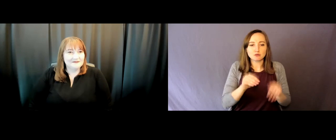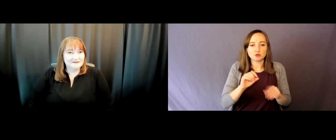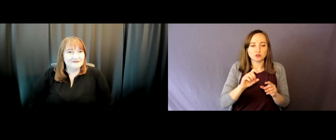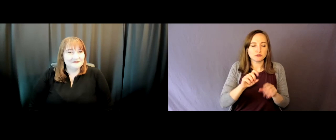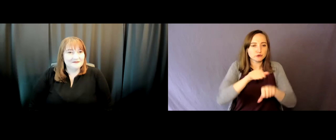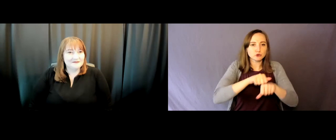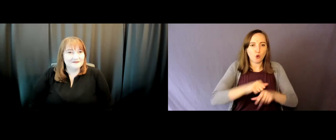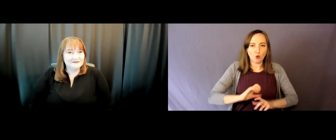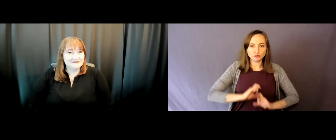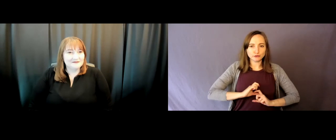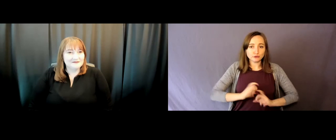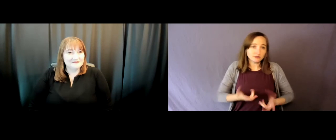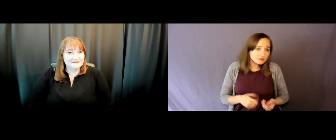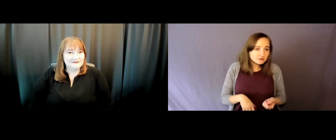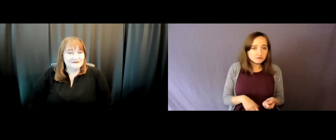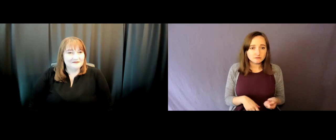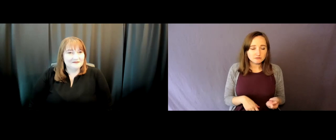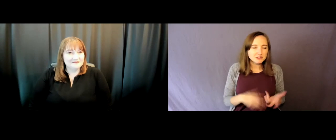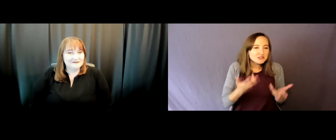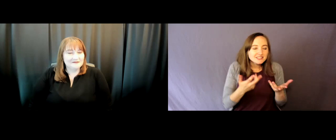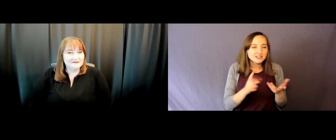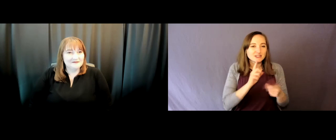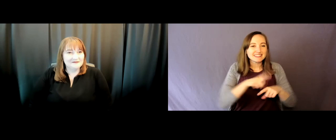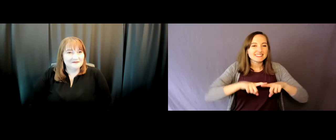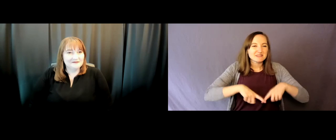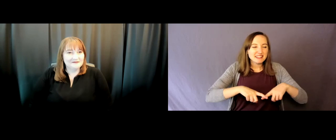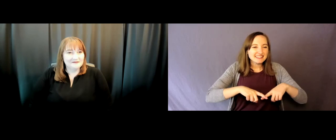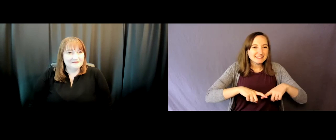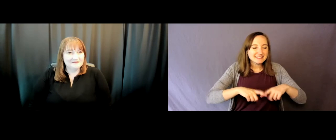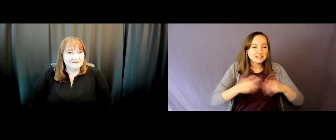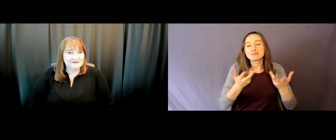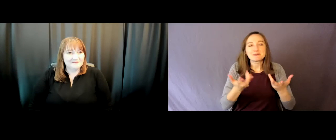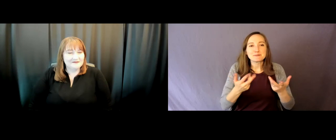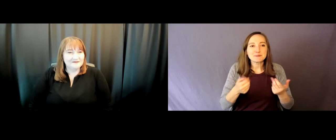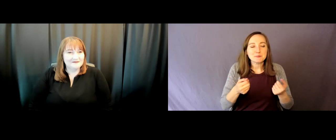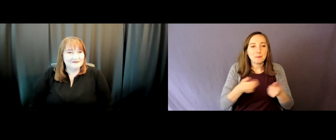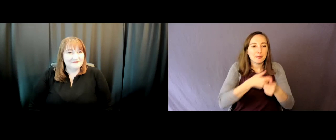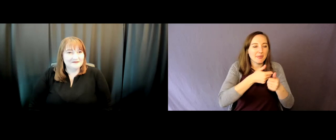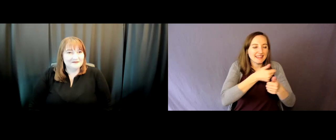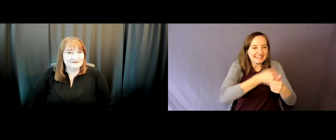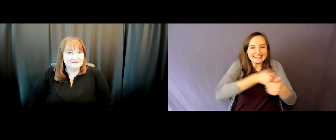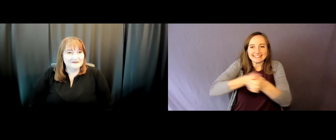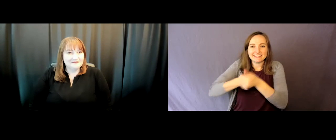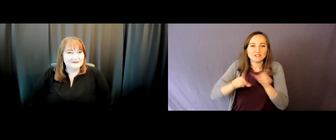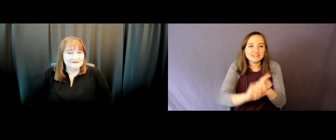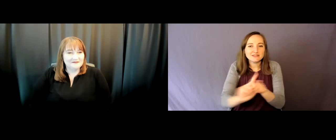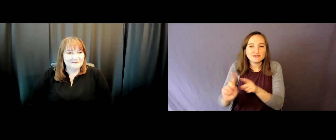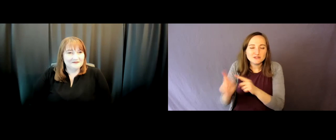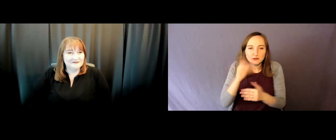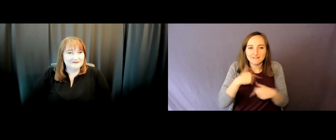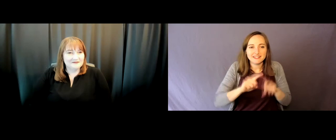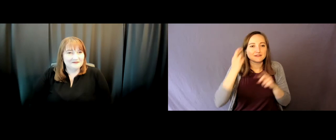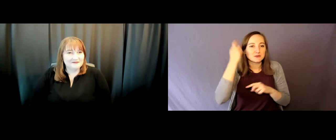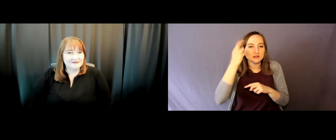stones in pockets in that. And so it just really depends on that. Like I said, everyone's so different. There's going to be a